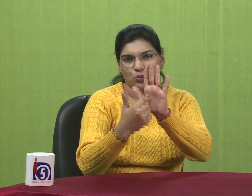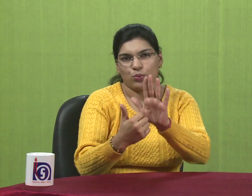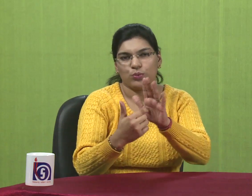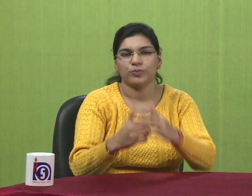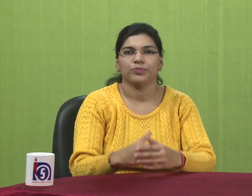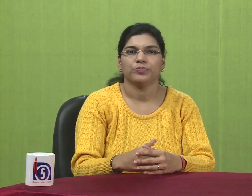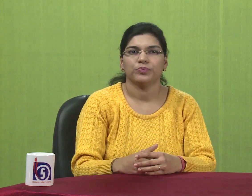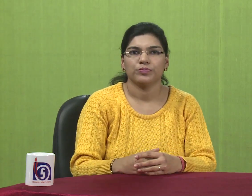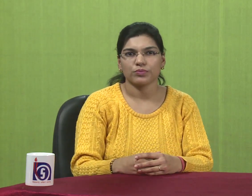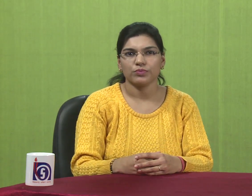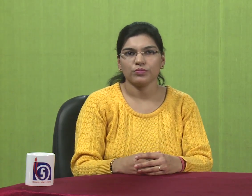further.